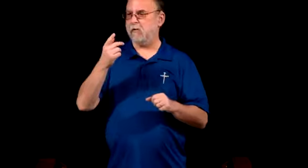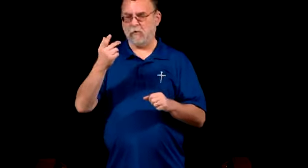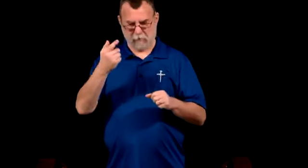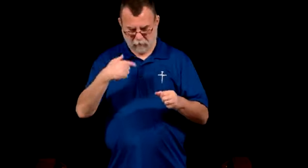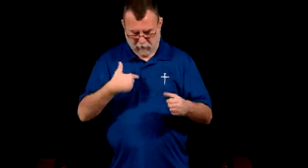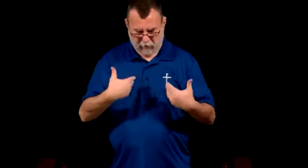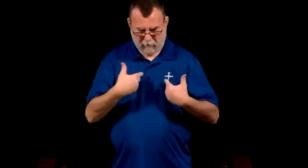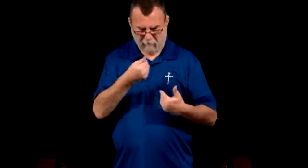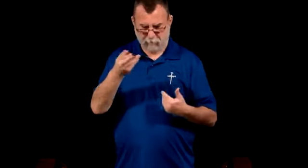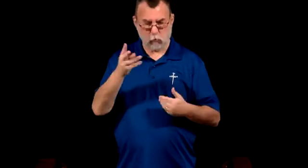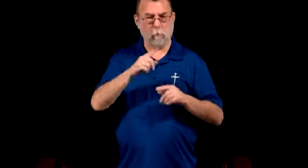In summary,